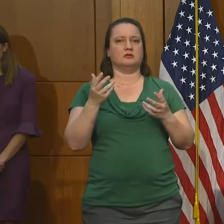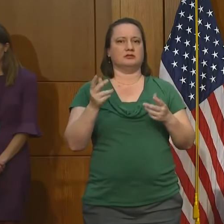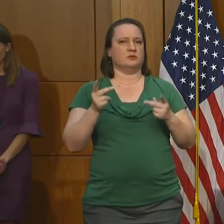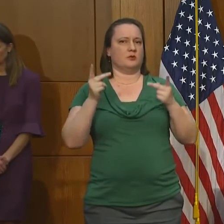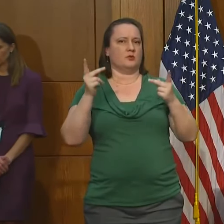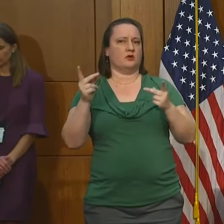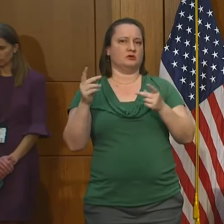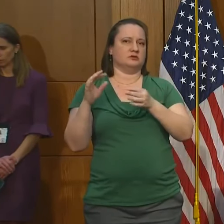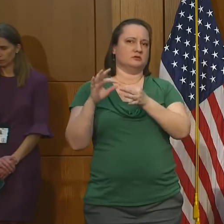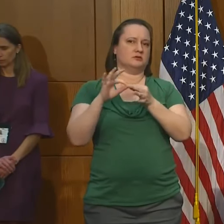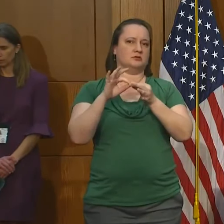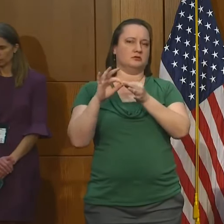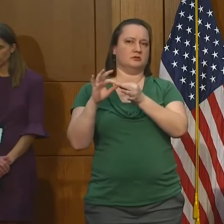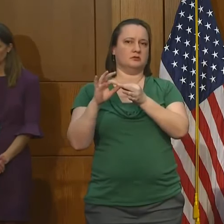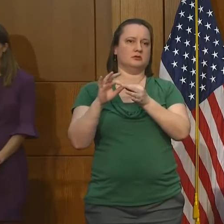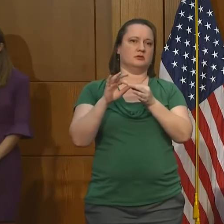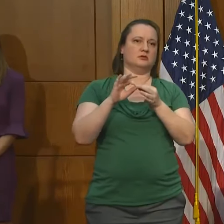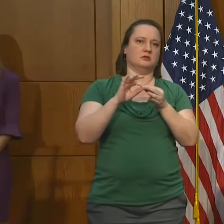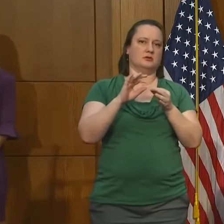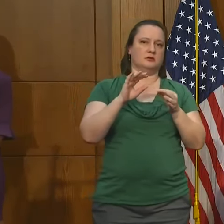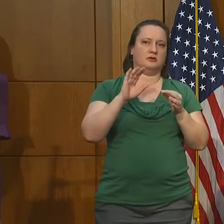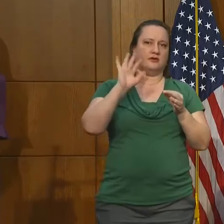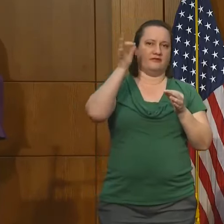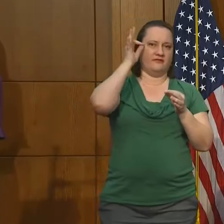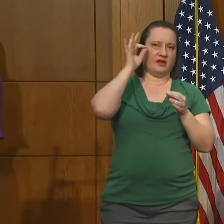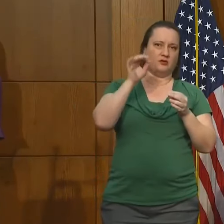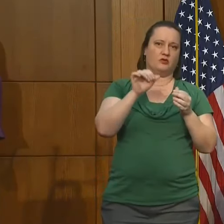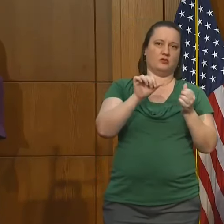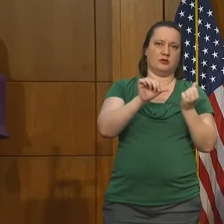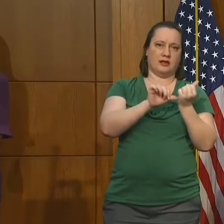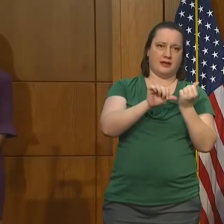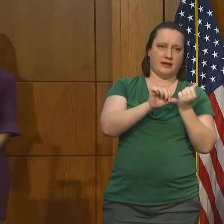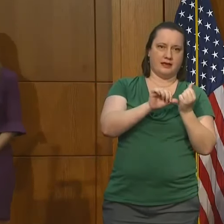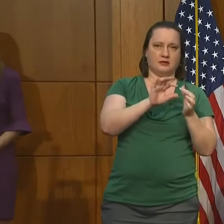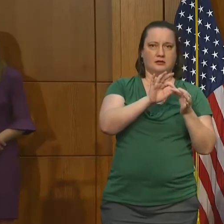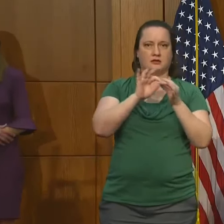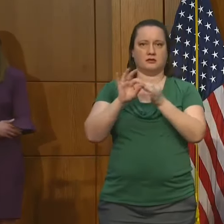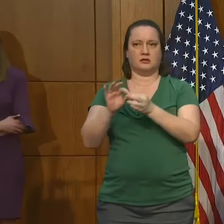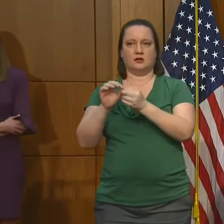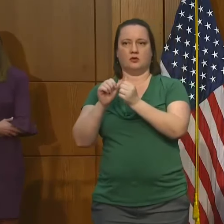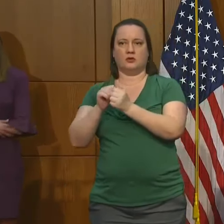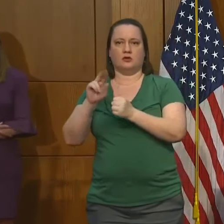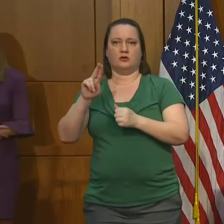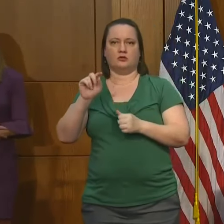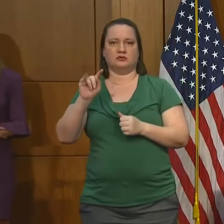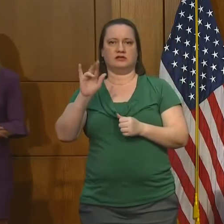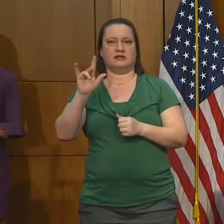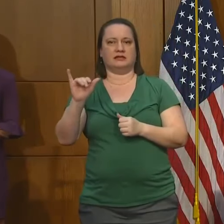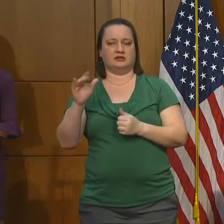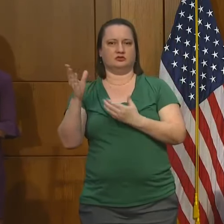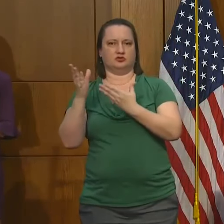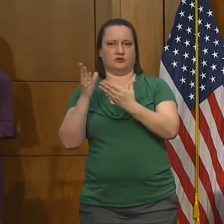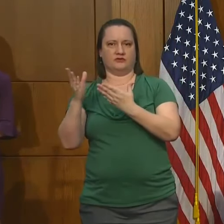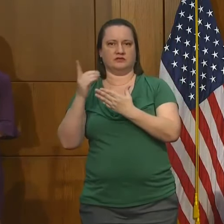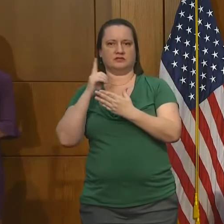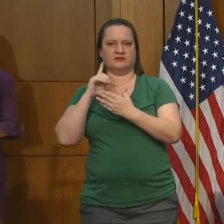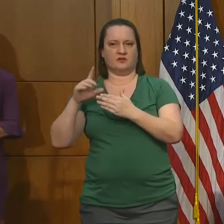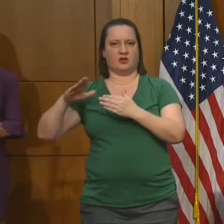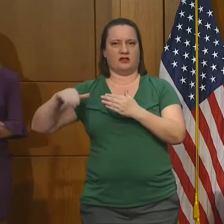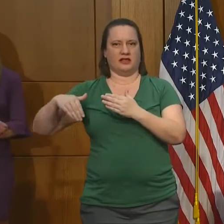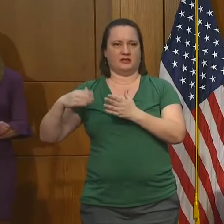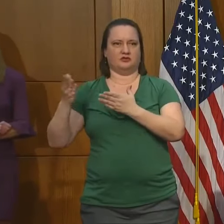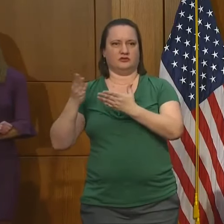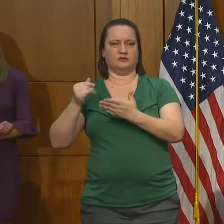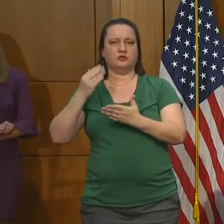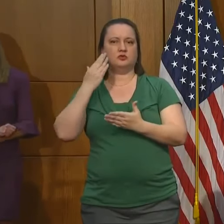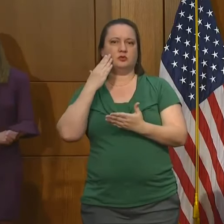governments onto reinstating utility services, including delinquent customers. And we all know ground zero for that request is Petersburg,